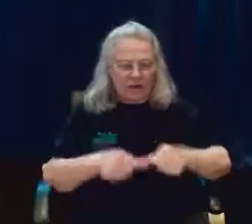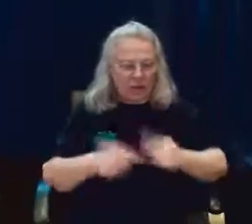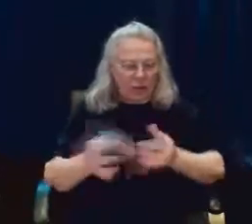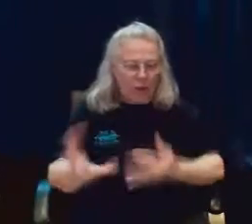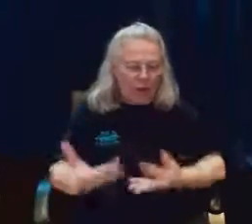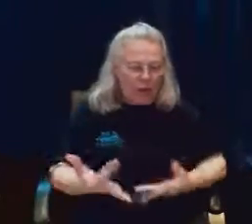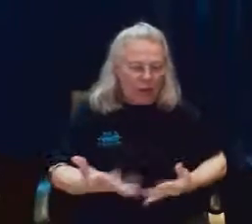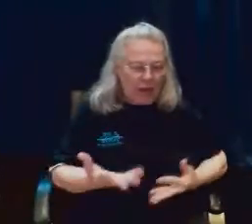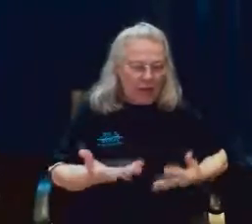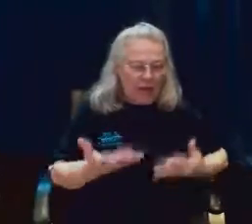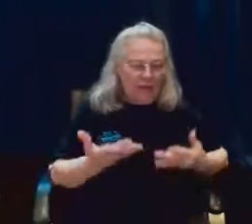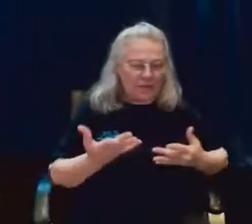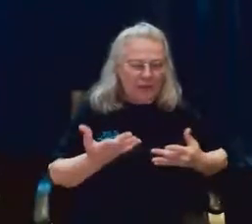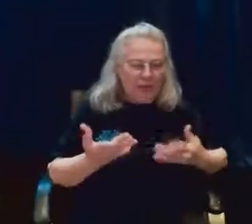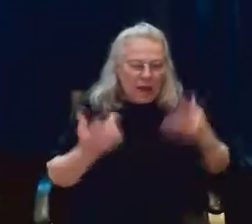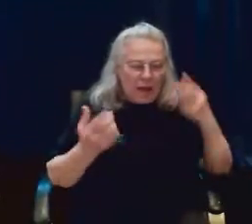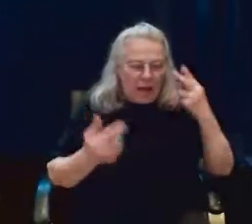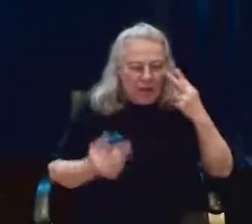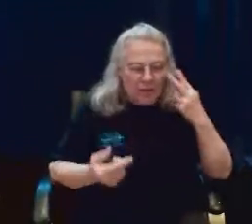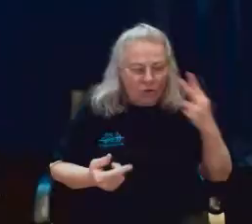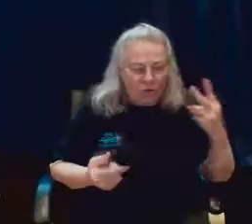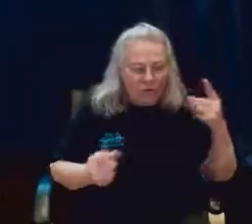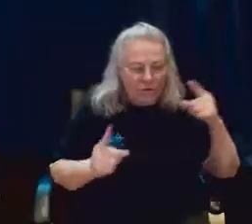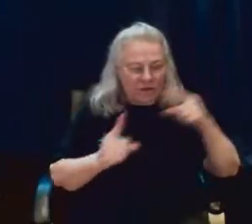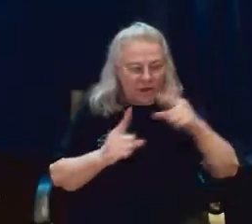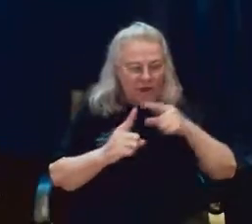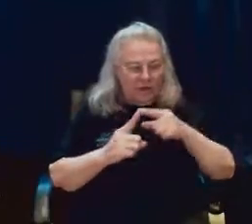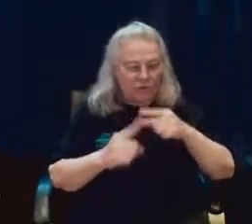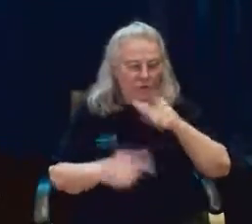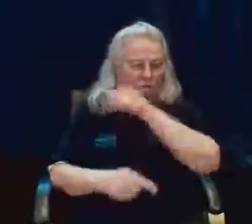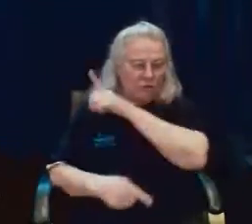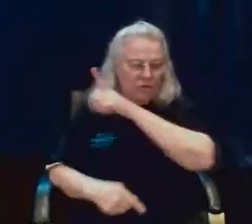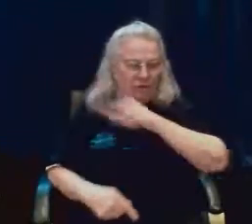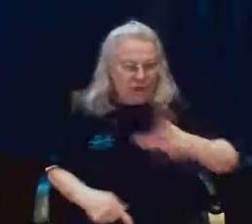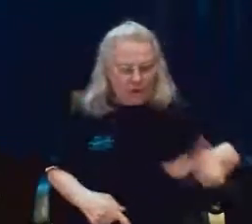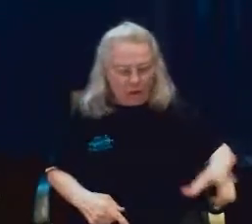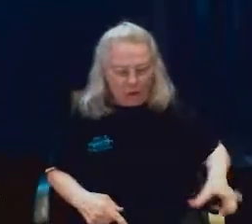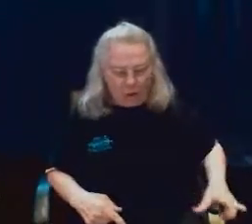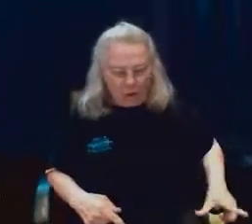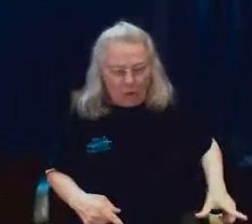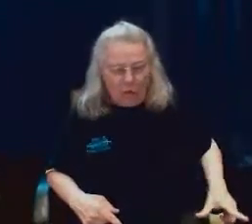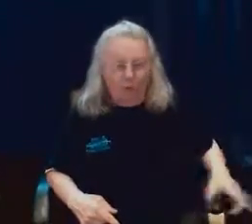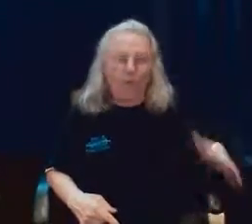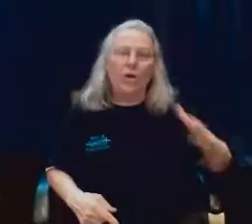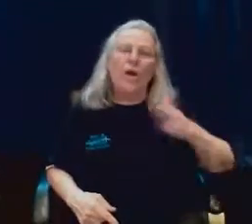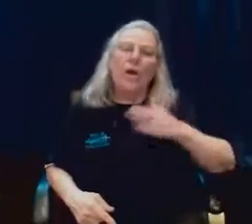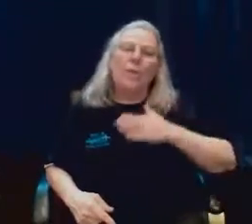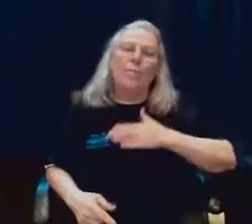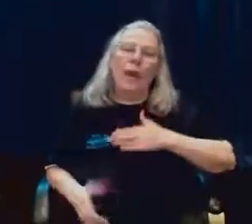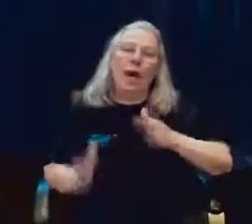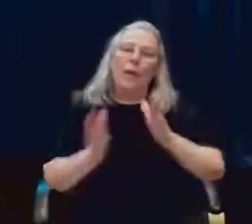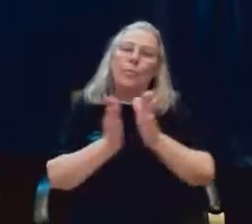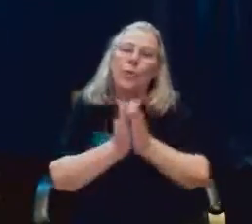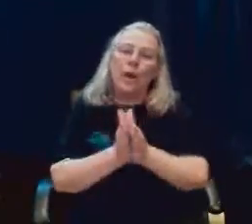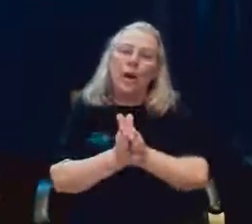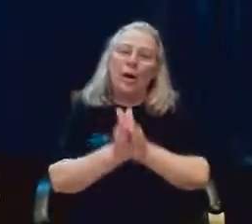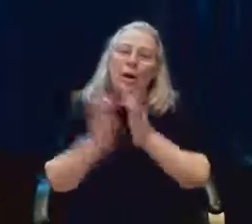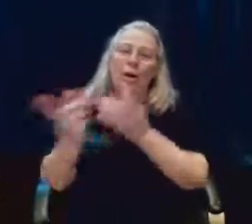still waits and looks unto the Lord. My